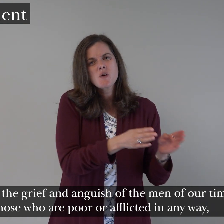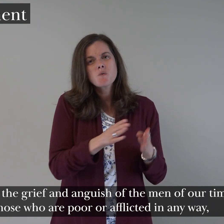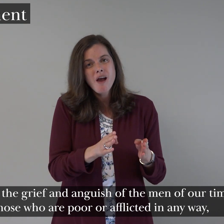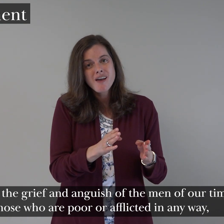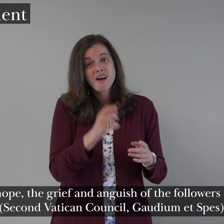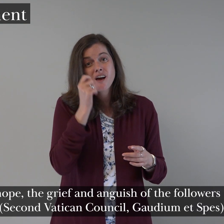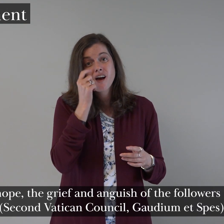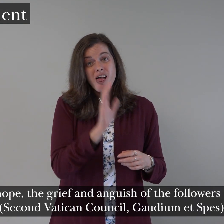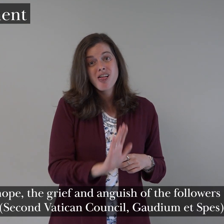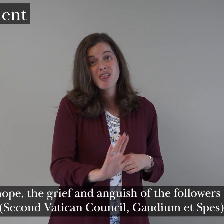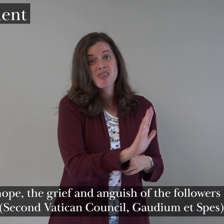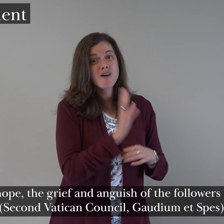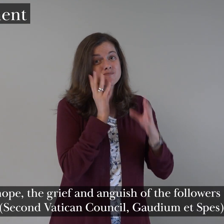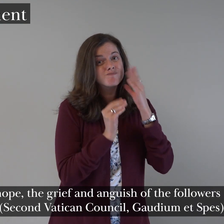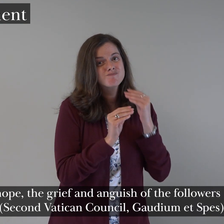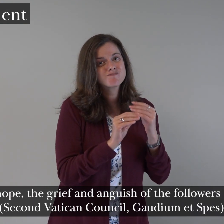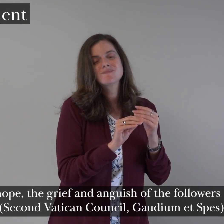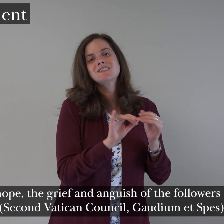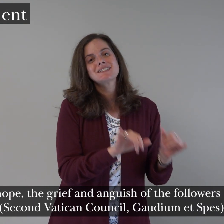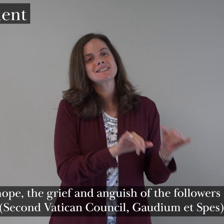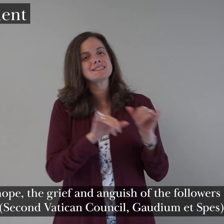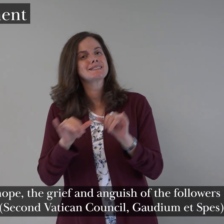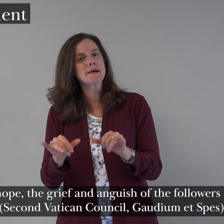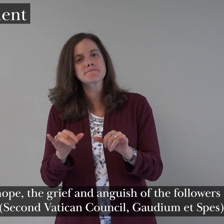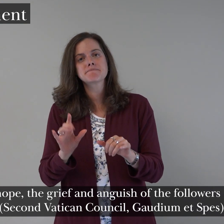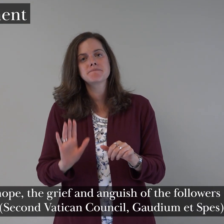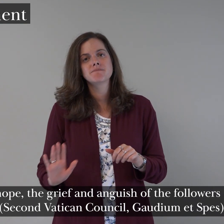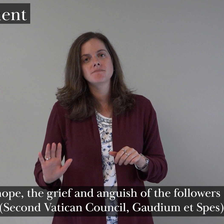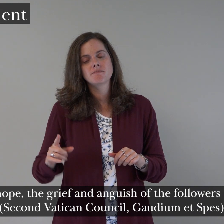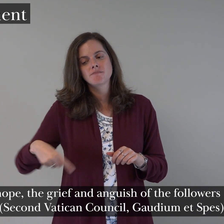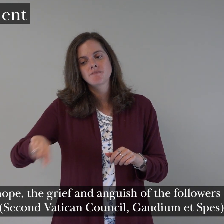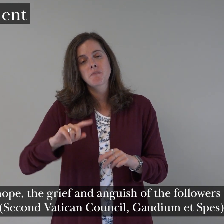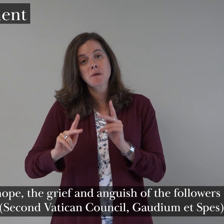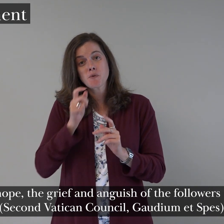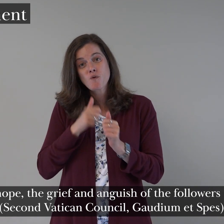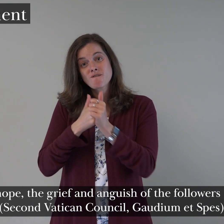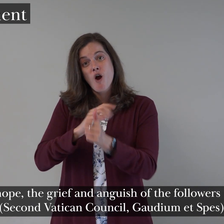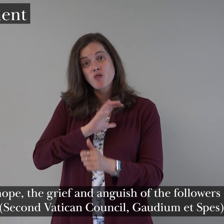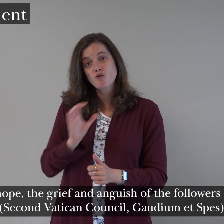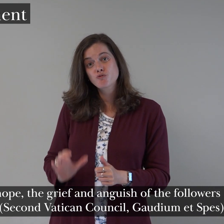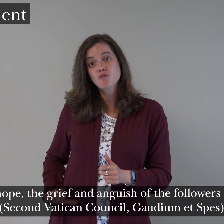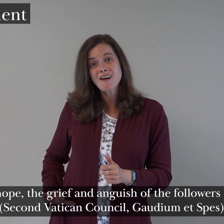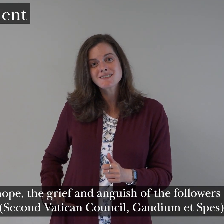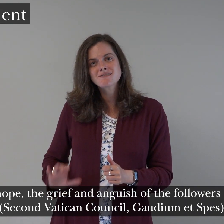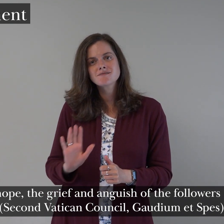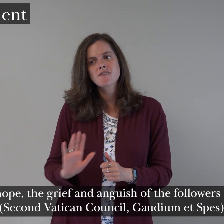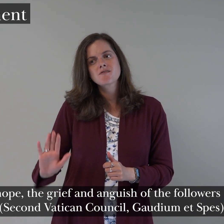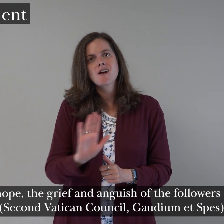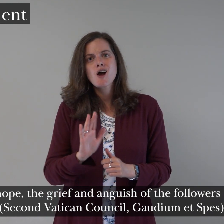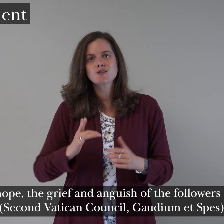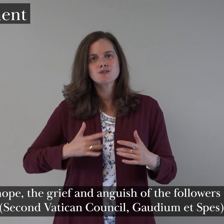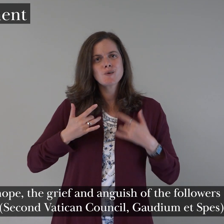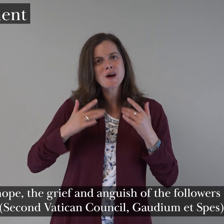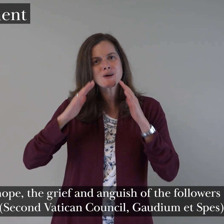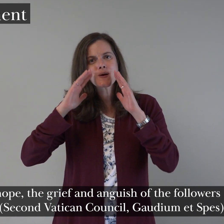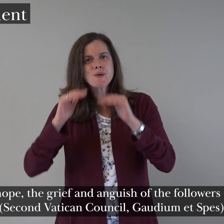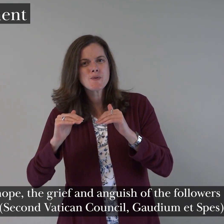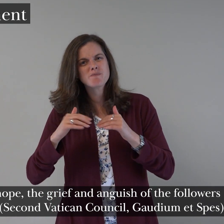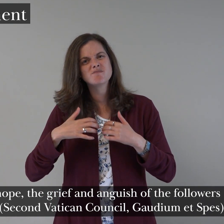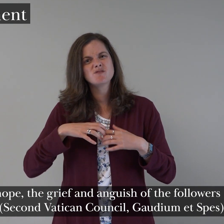Are the joy and hope the grief and anguish of the followers of Christ as well Second Vatican Council Gaudium et Spes